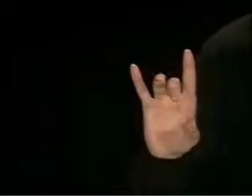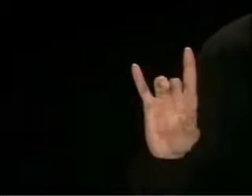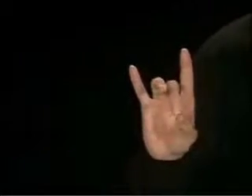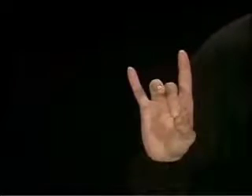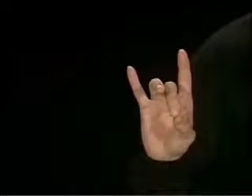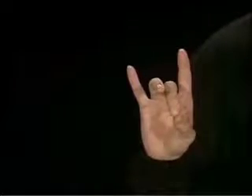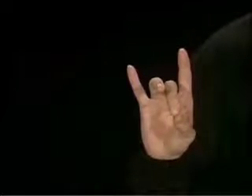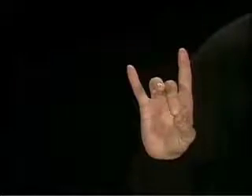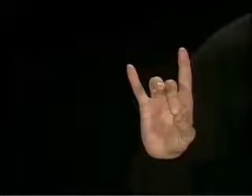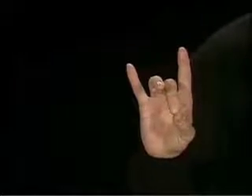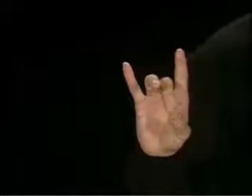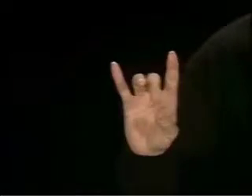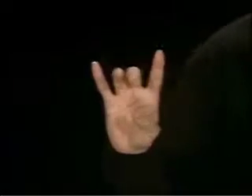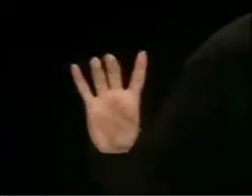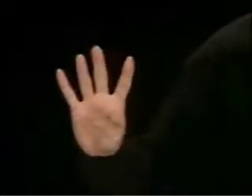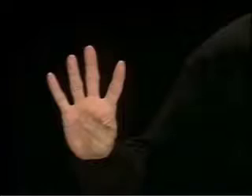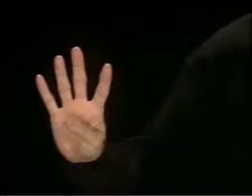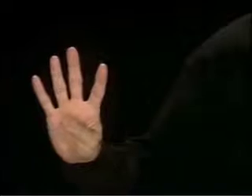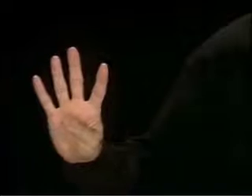83, 84,